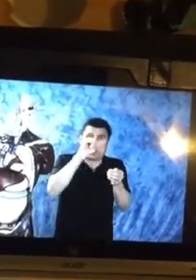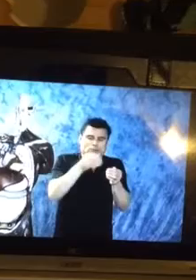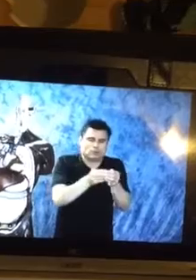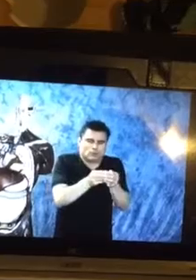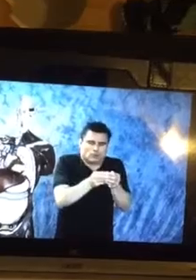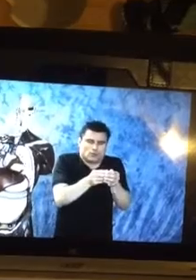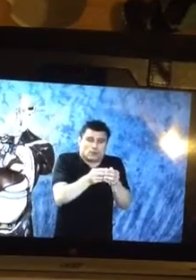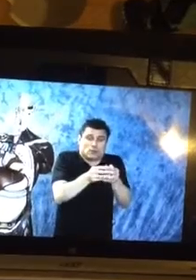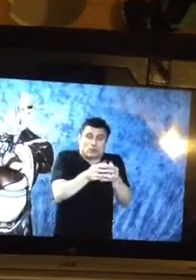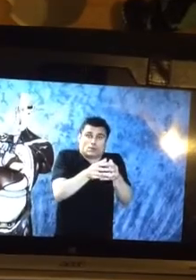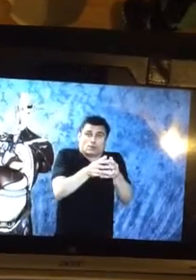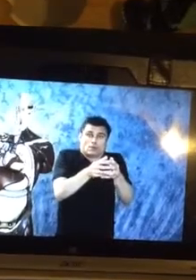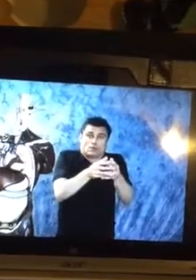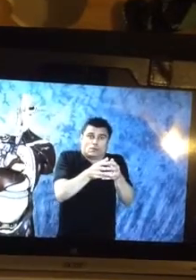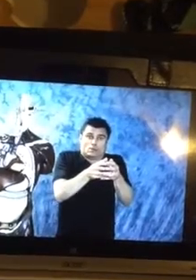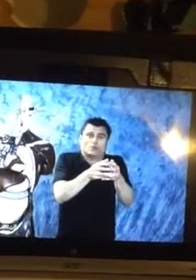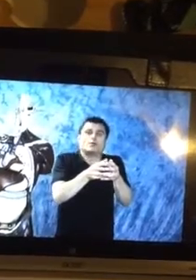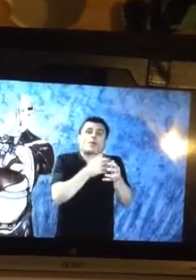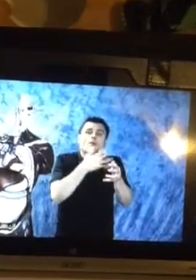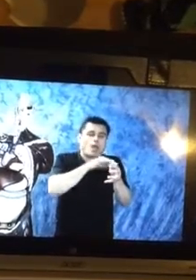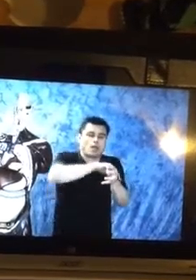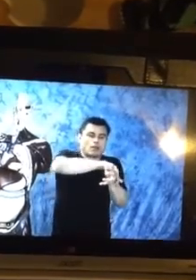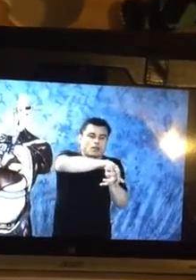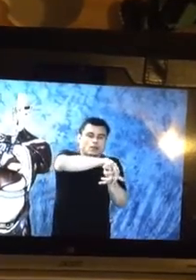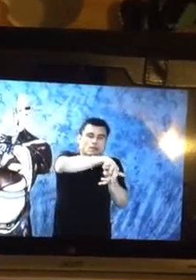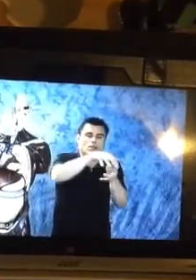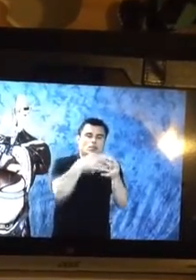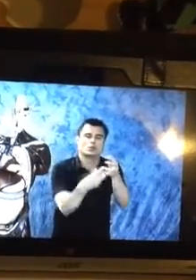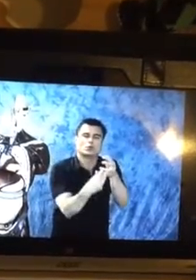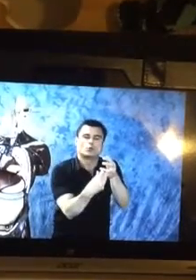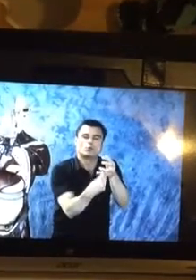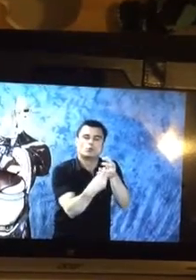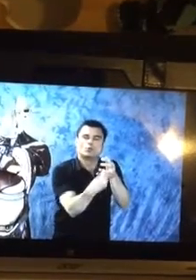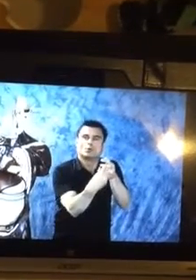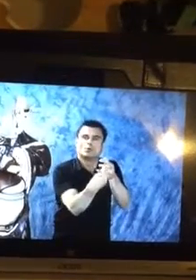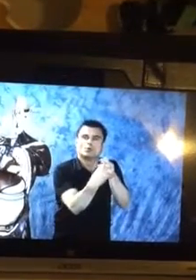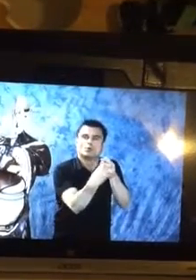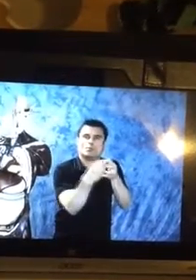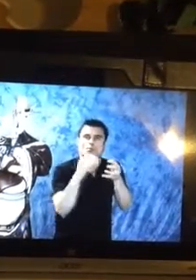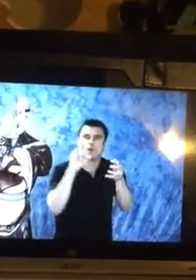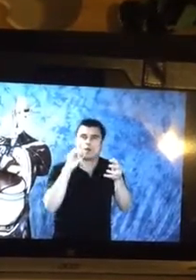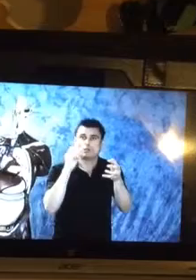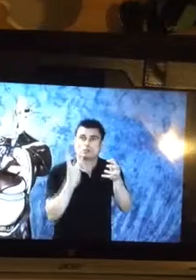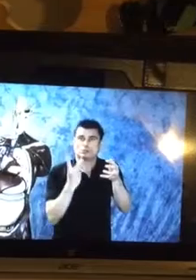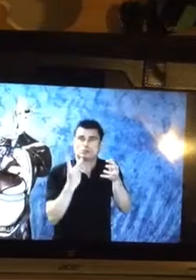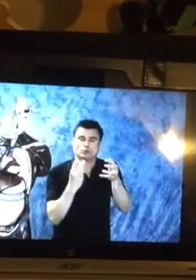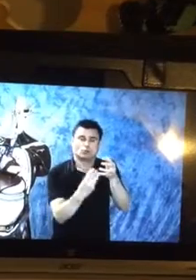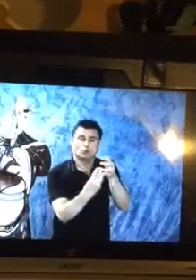you breathe in oxygen and your lungs expand, and on the outside all the little grape-like